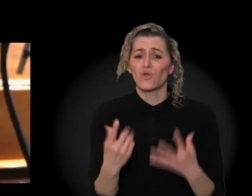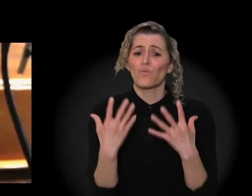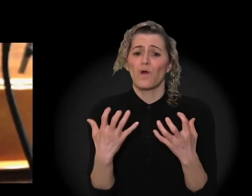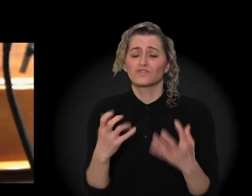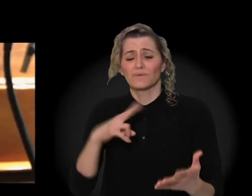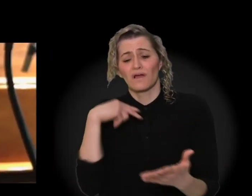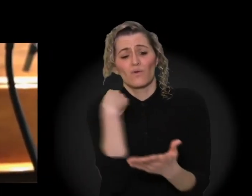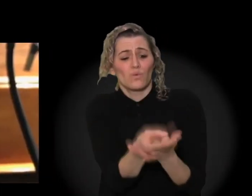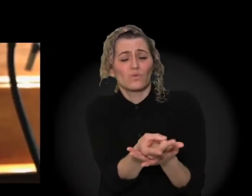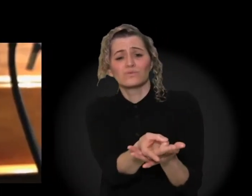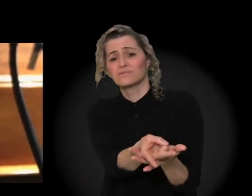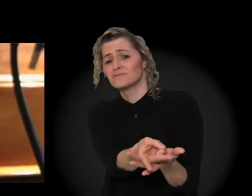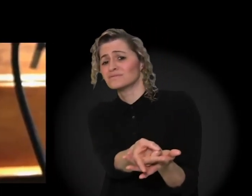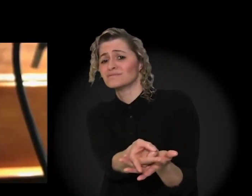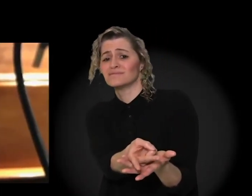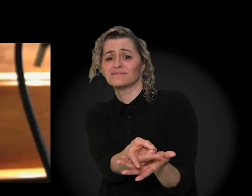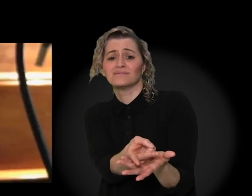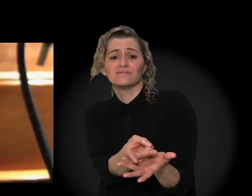I just wanna be